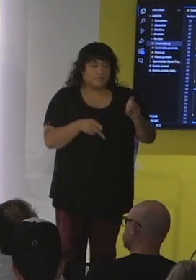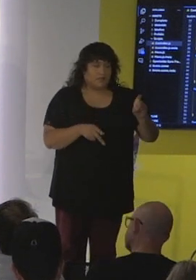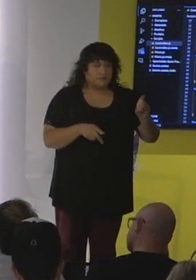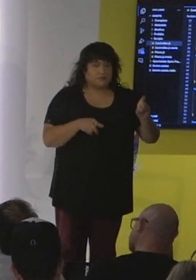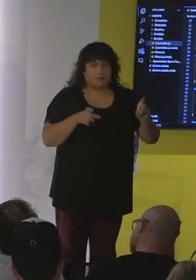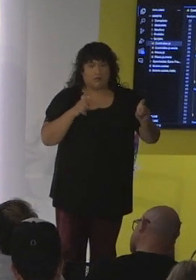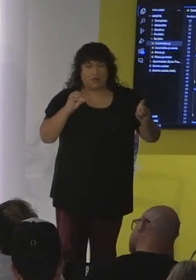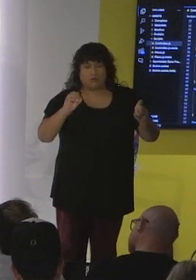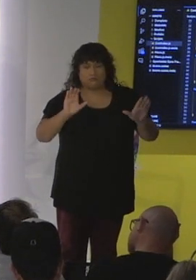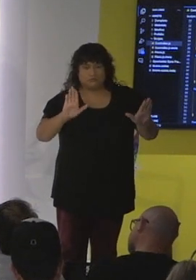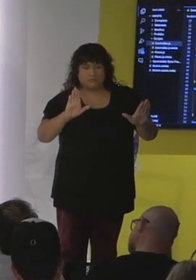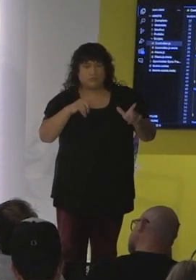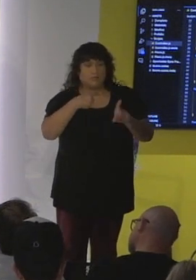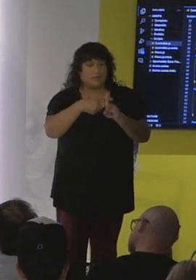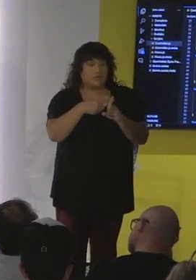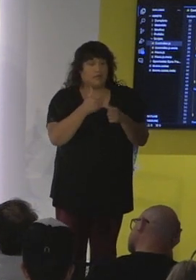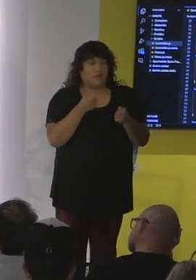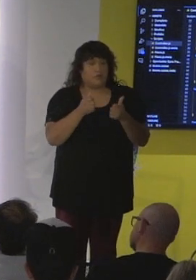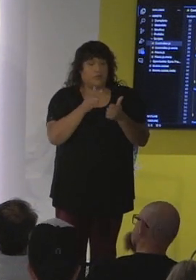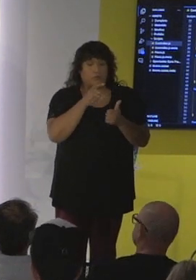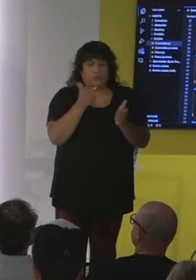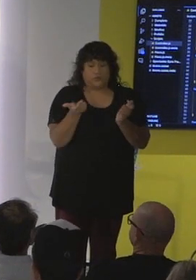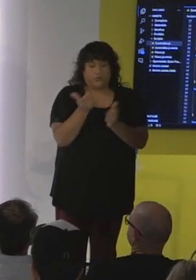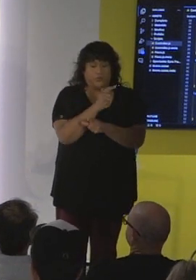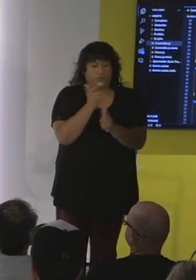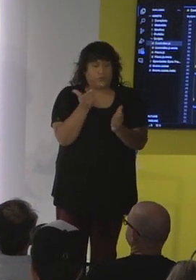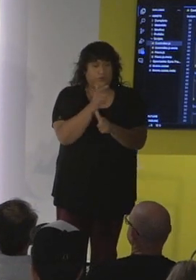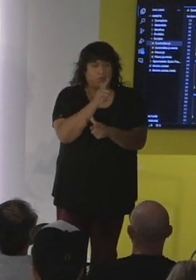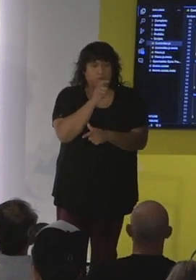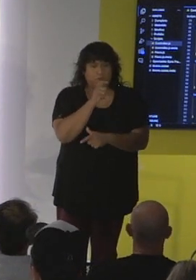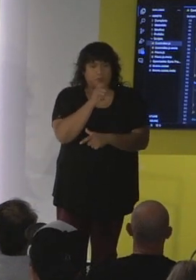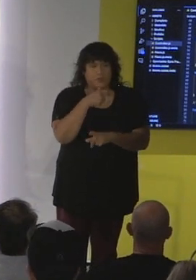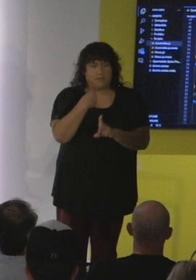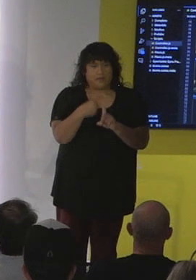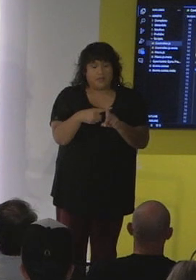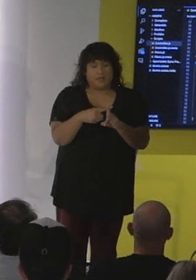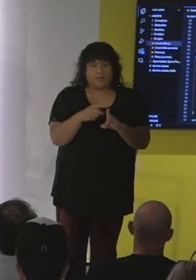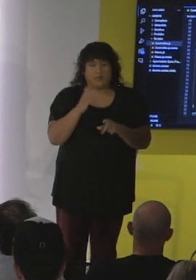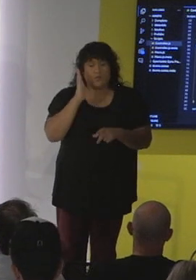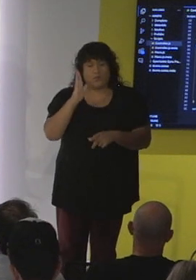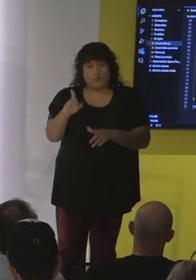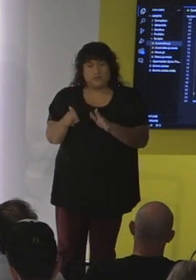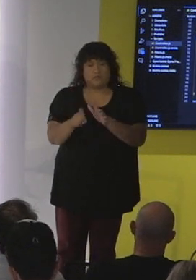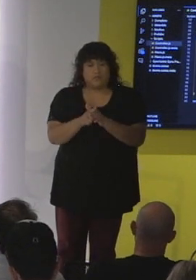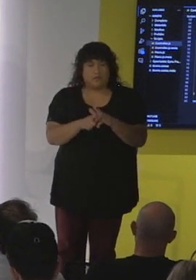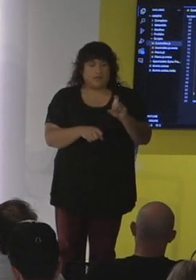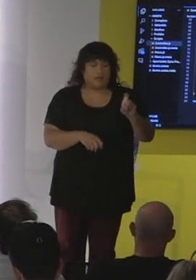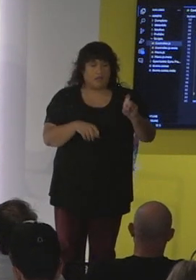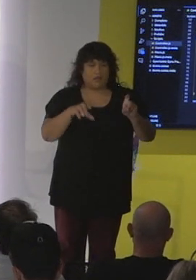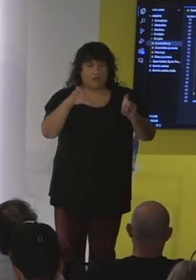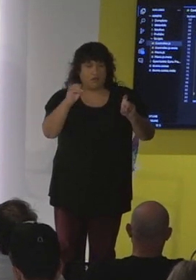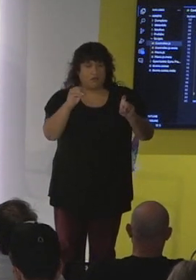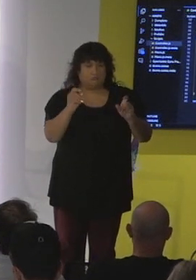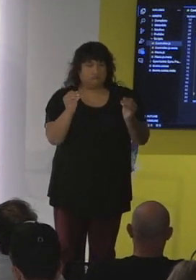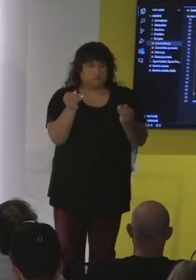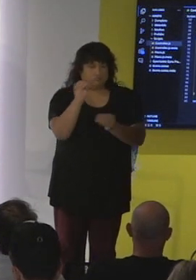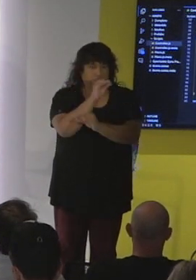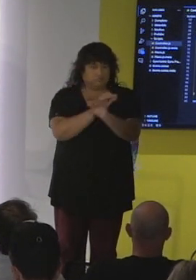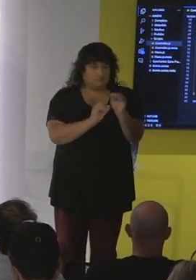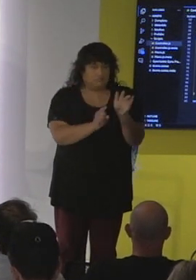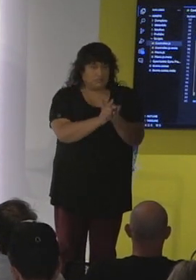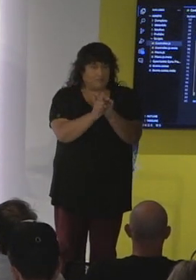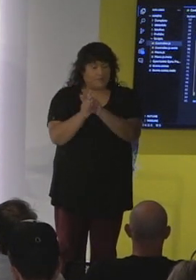turn it is, and it's going to handle actually spawning the X's and O's. So to initialize this